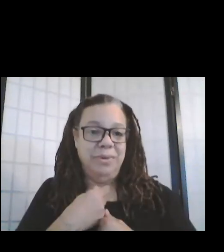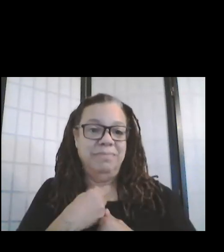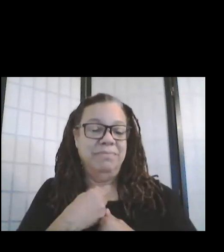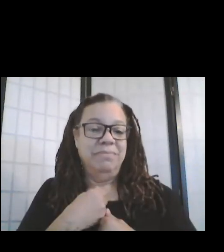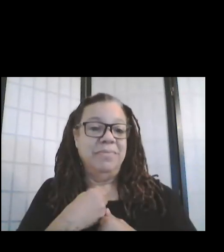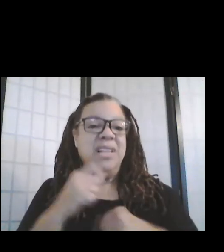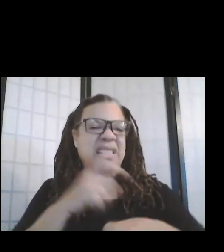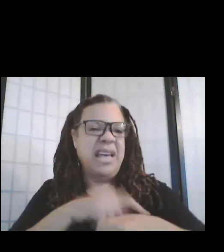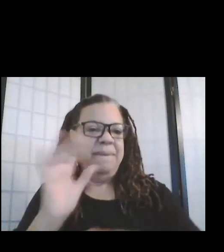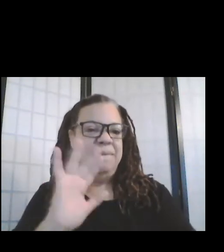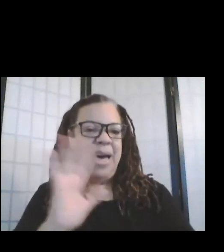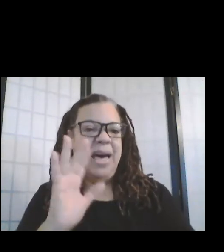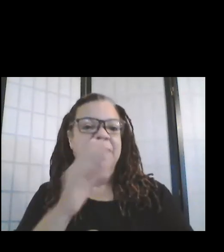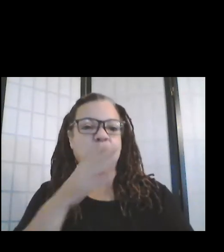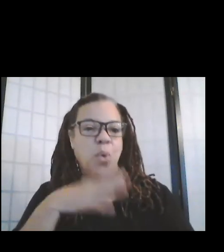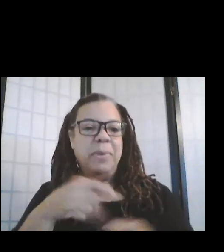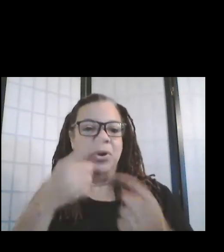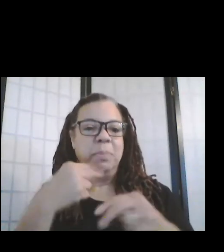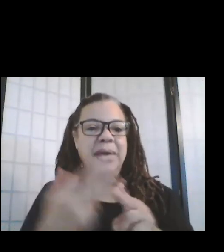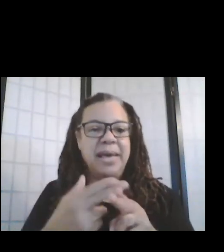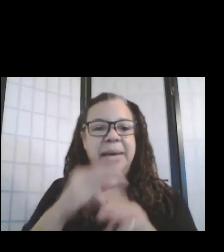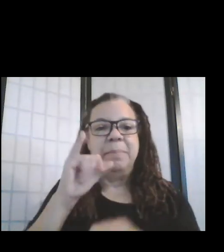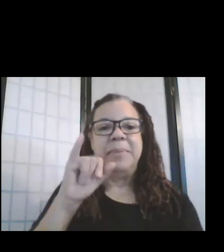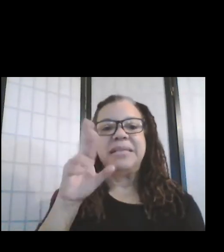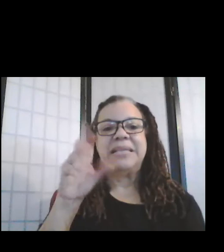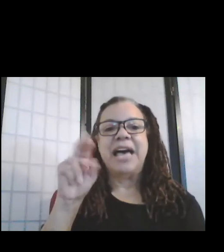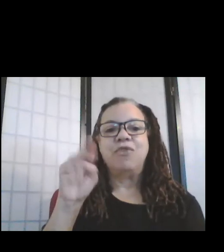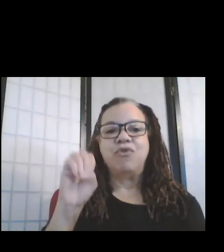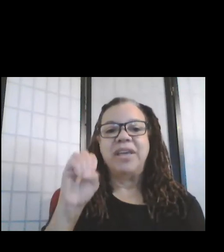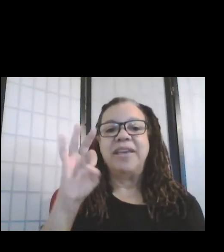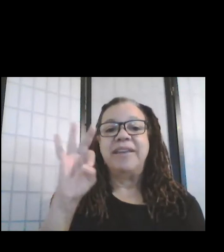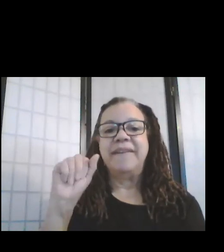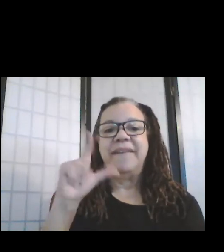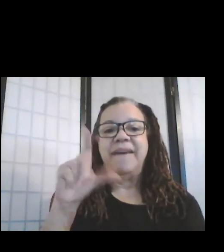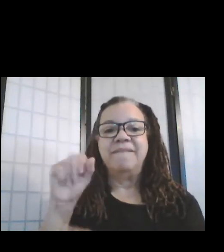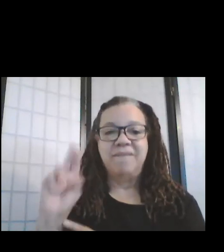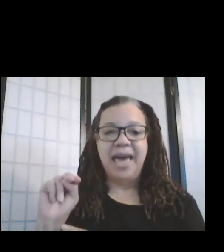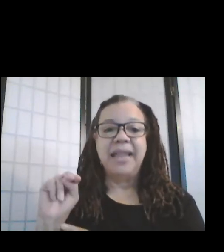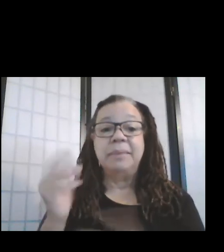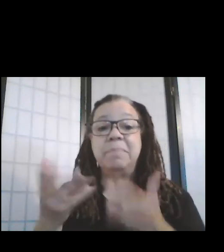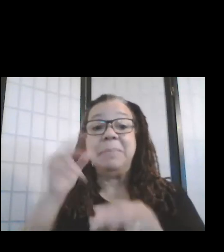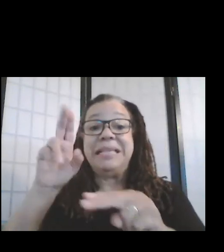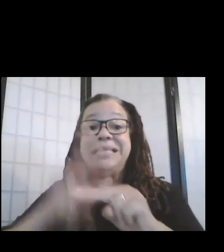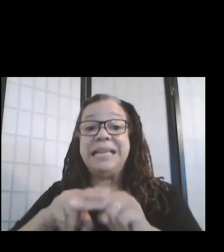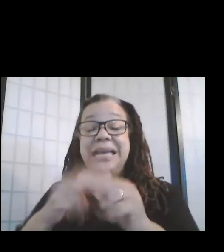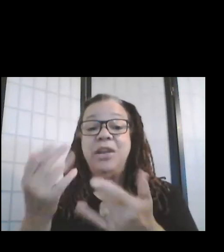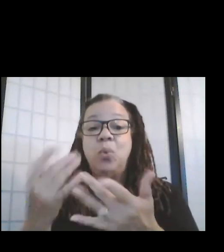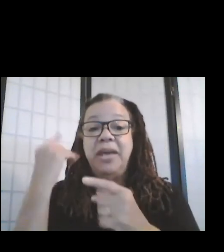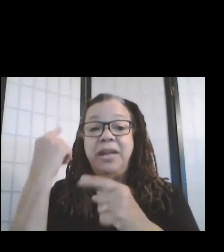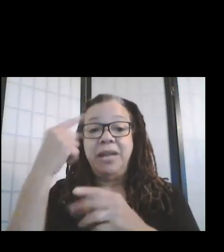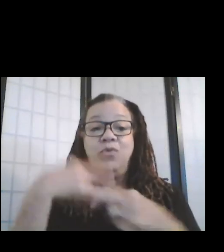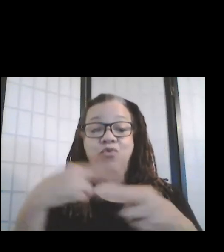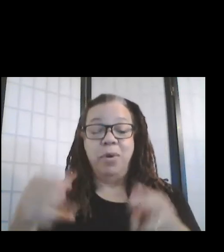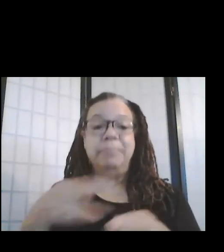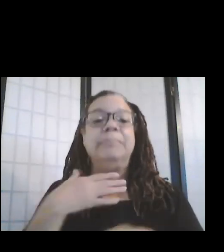5 o'clock. Miss Irene Fallon was due in any minute, might already be out there in the waiting room. He cleared